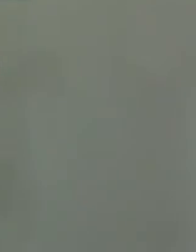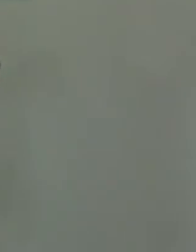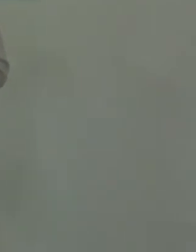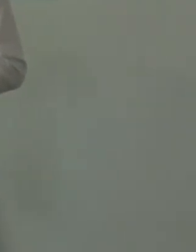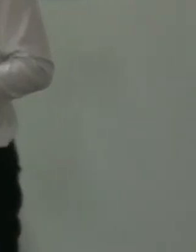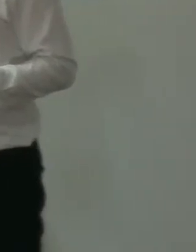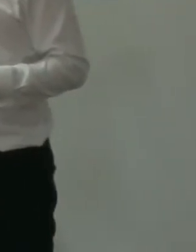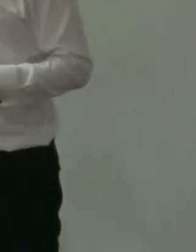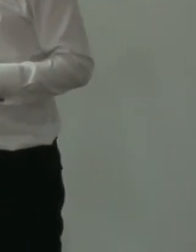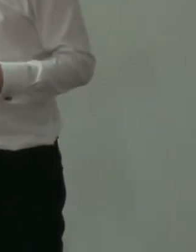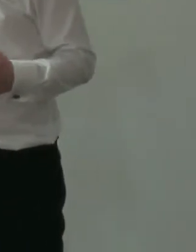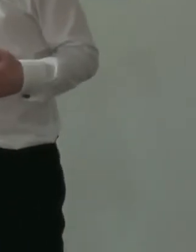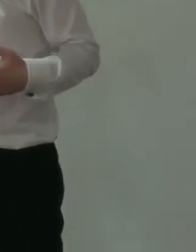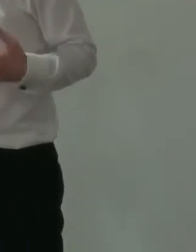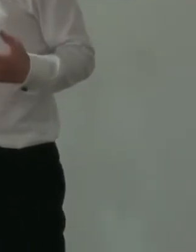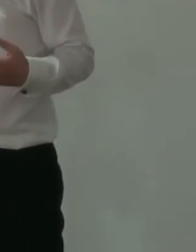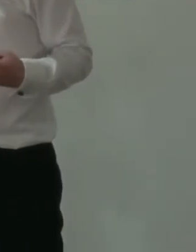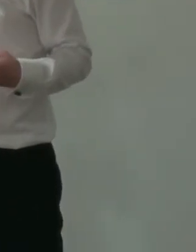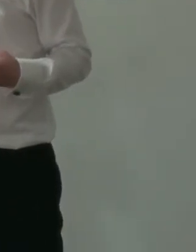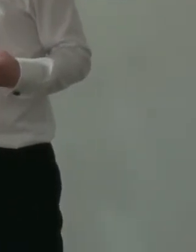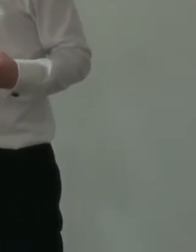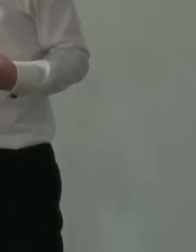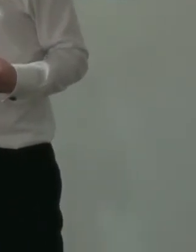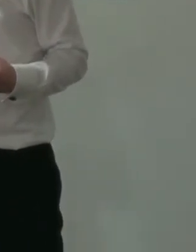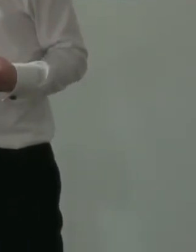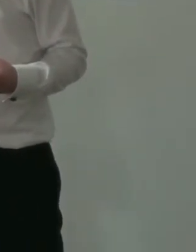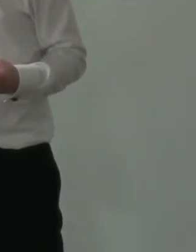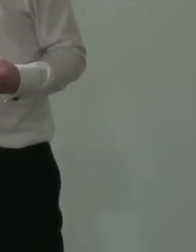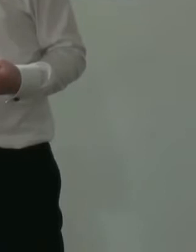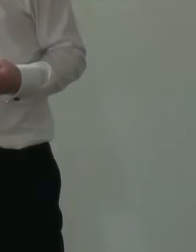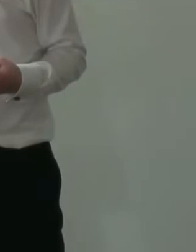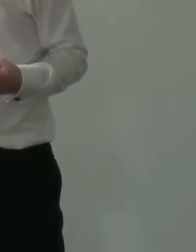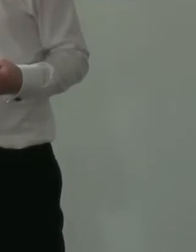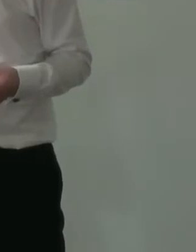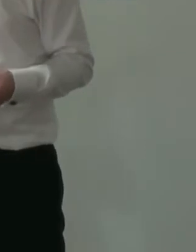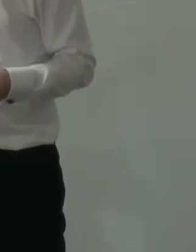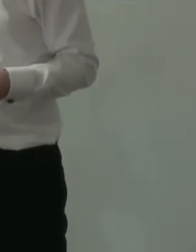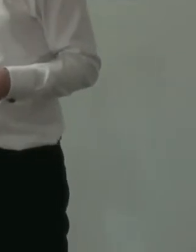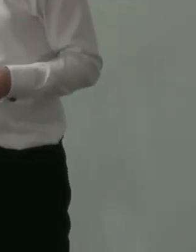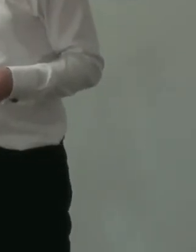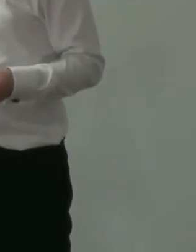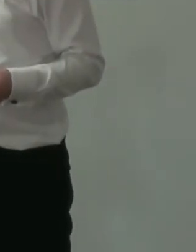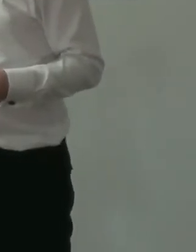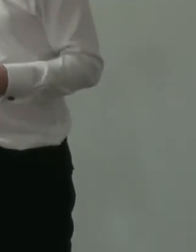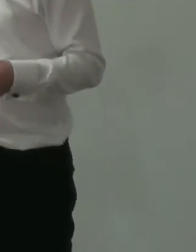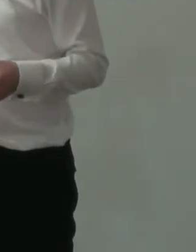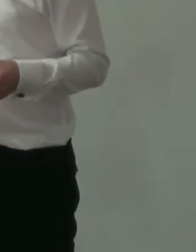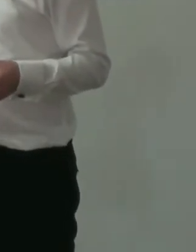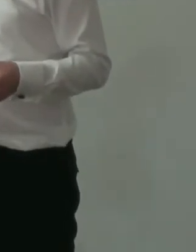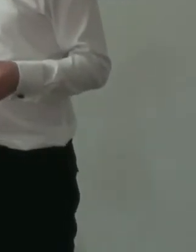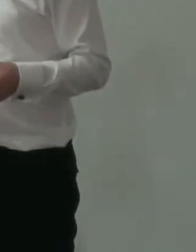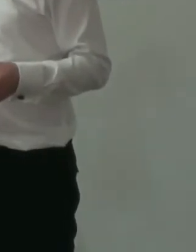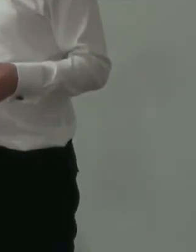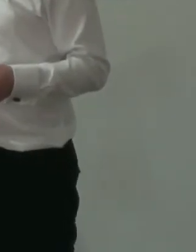hopefully it's inspired you to have some more thought about offering opportunities for young people. Holly and I